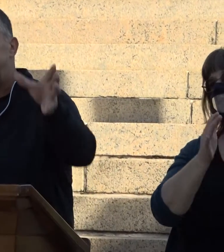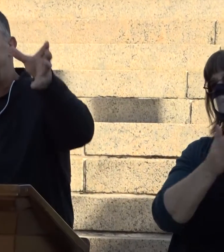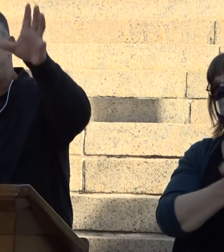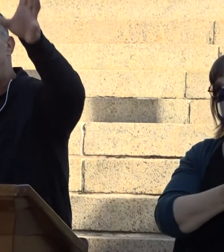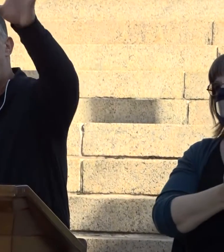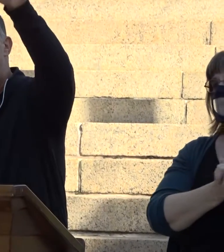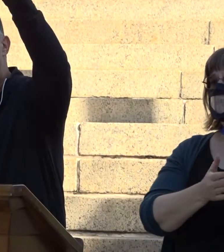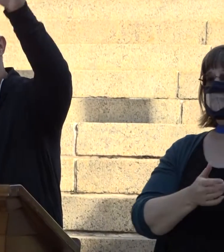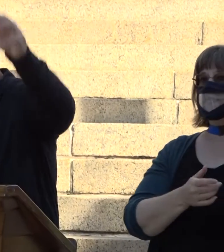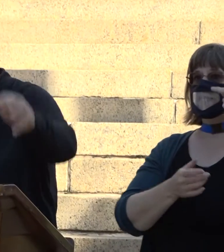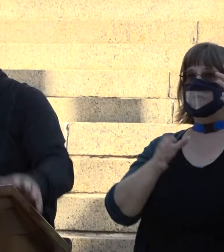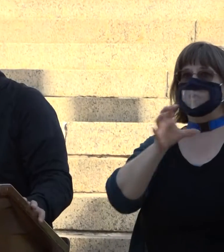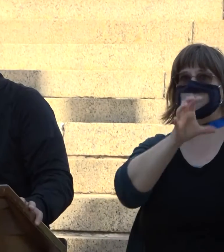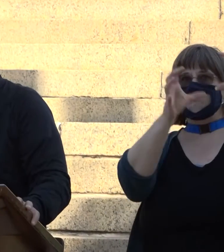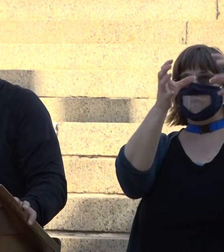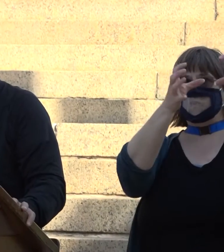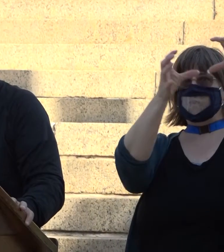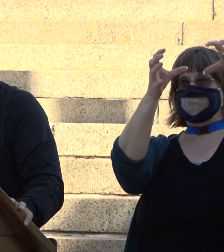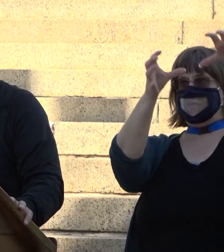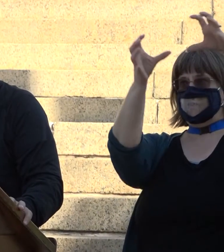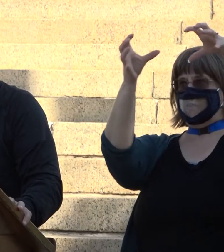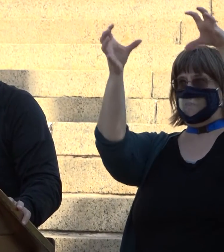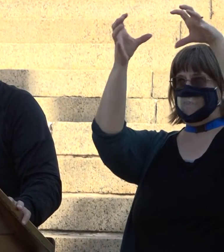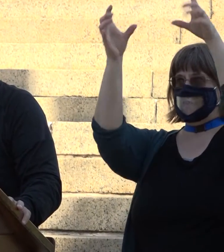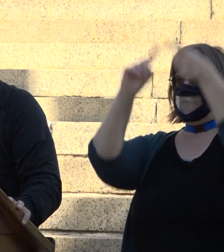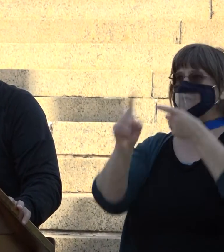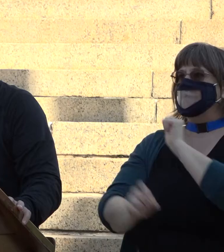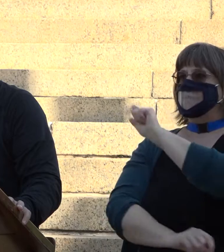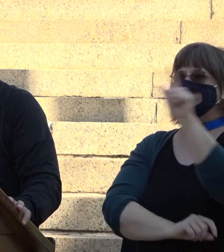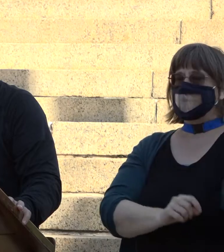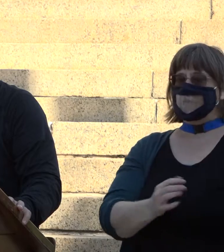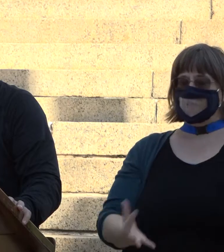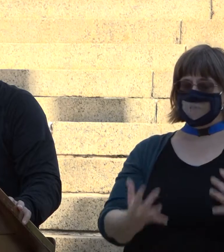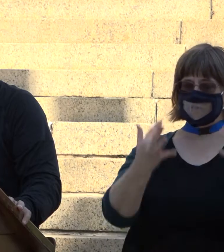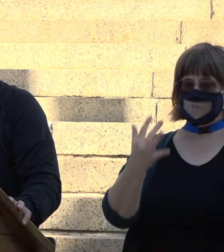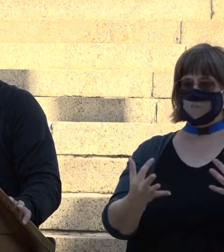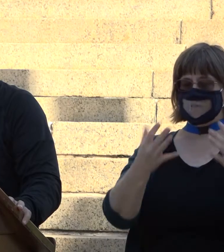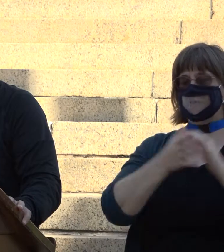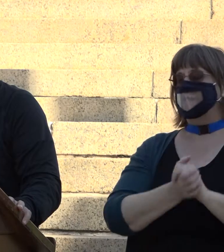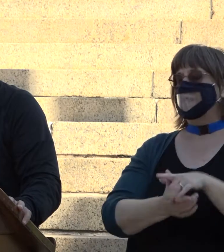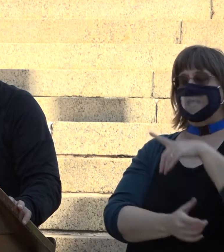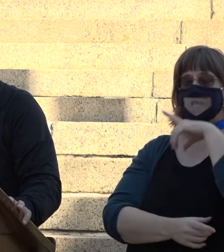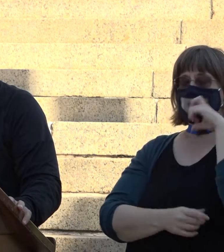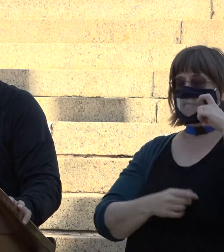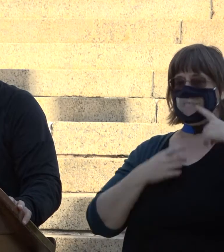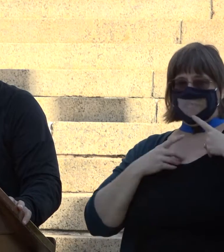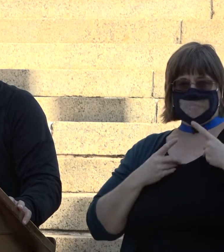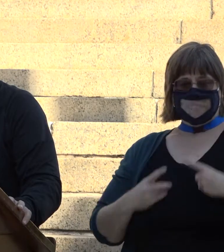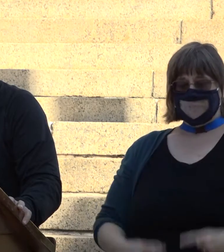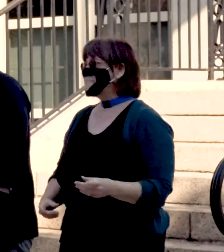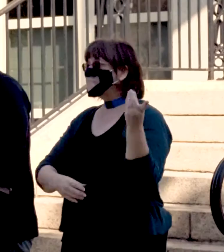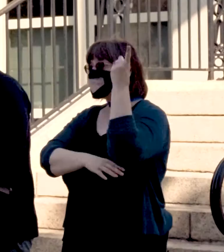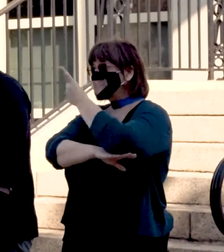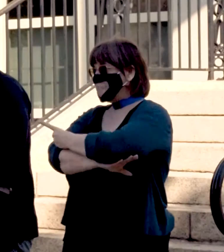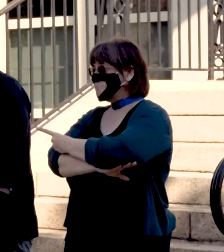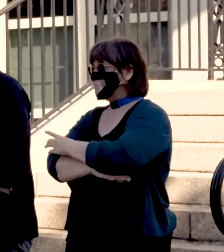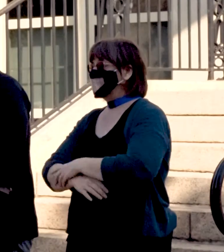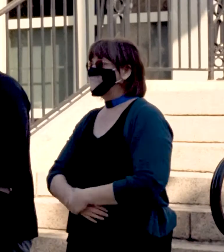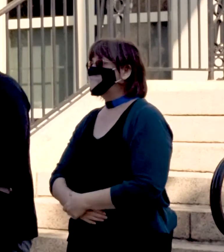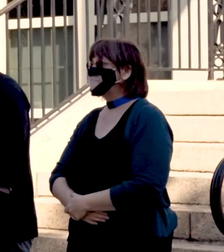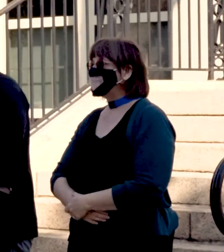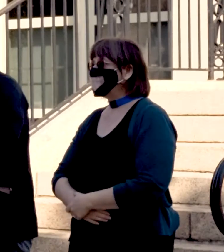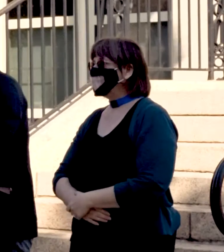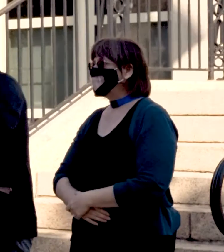you can just see the smoke from all the fires, and it was just an ugly, depressing day. And we pull